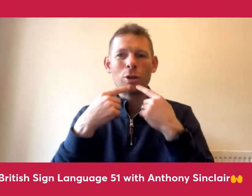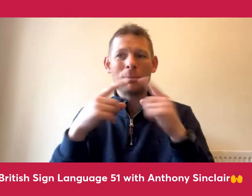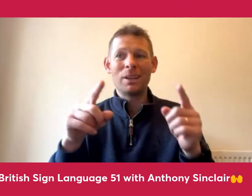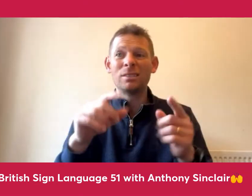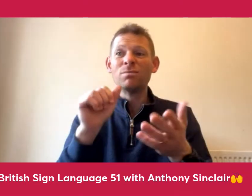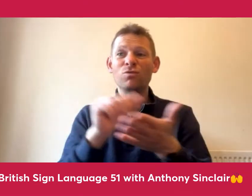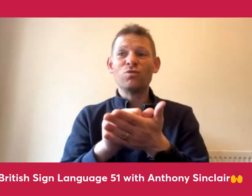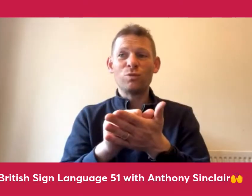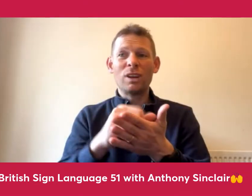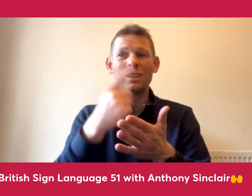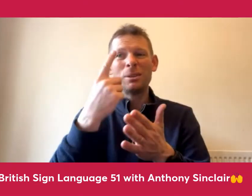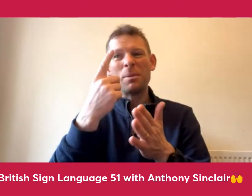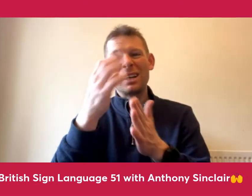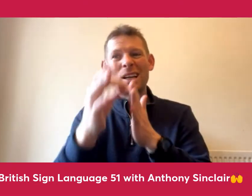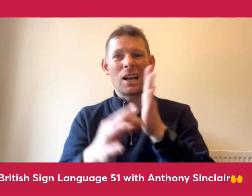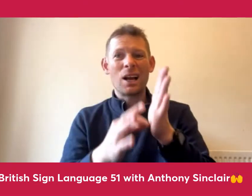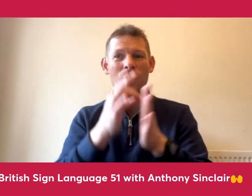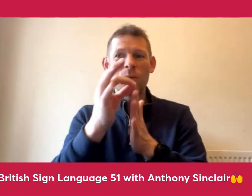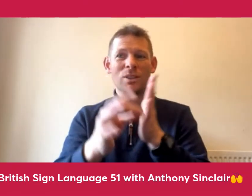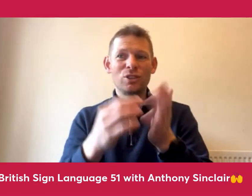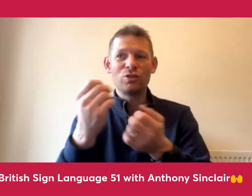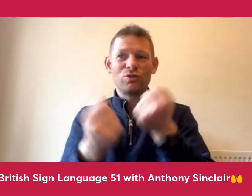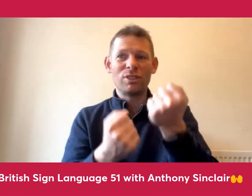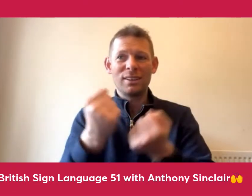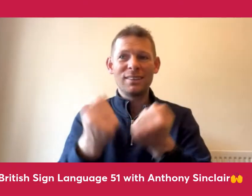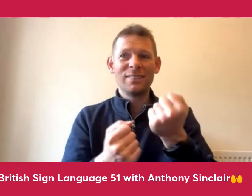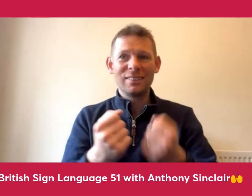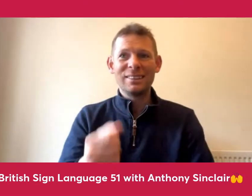Sorry, Jer, I missed your comment. It's about an hour's